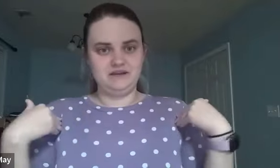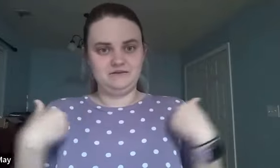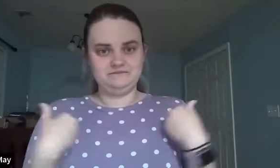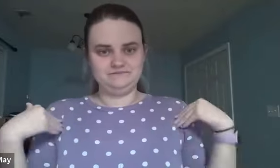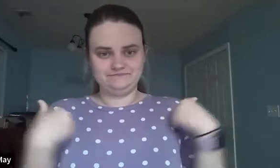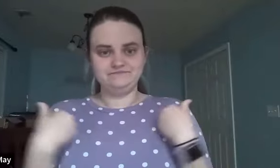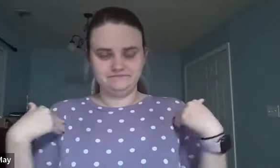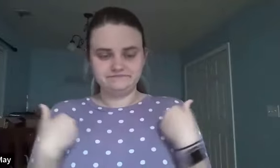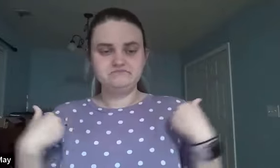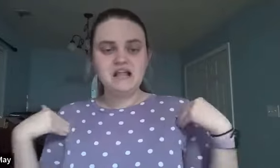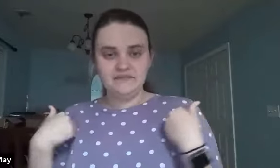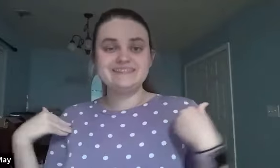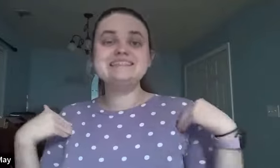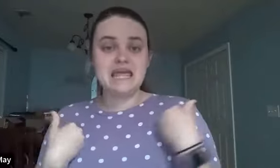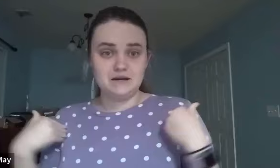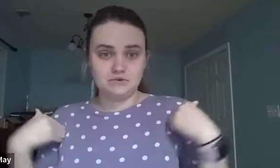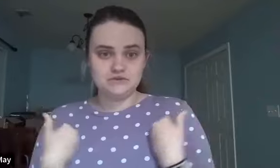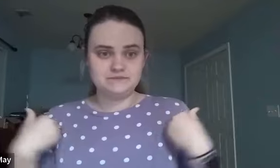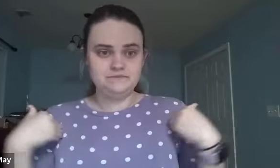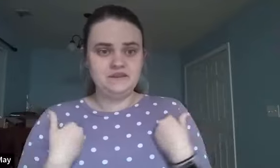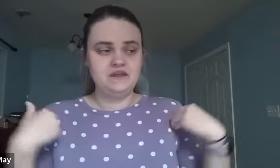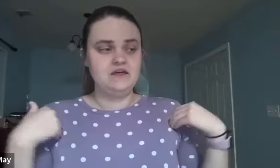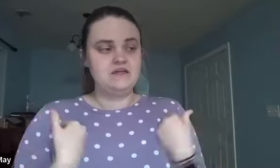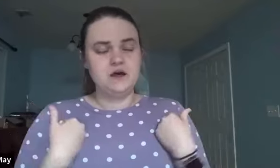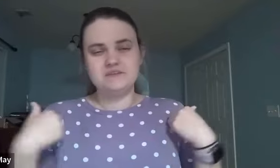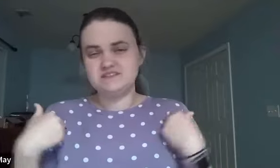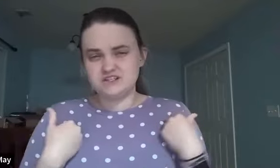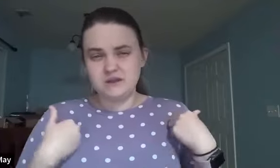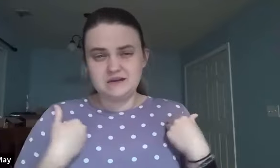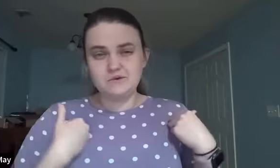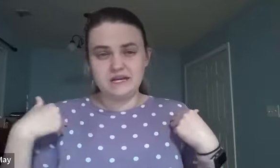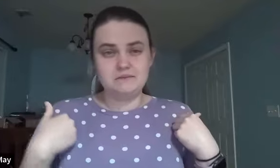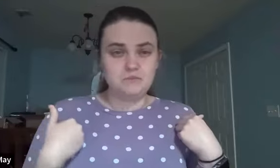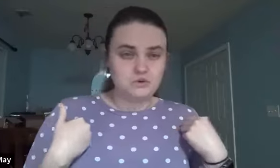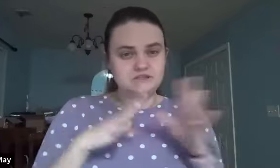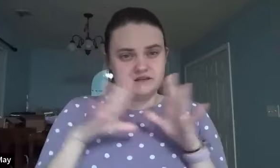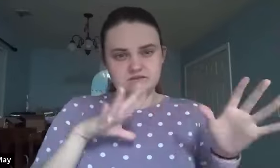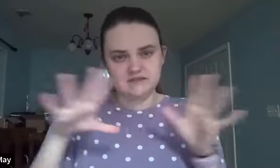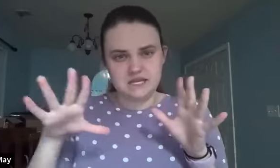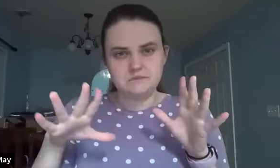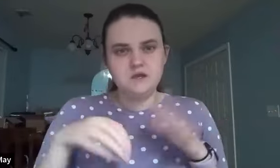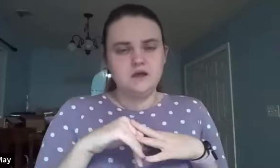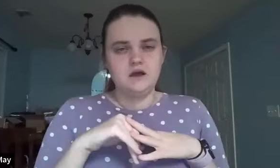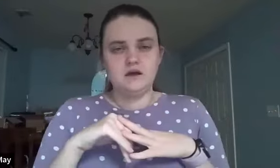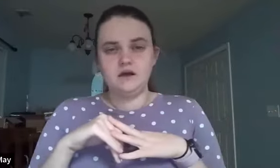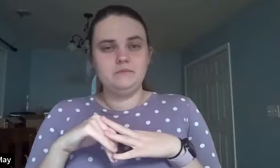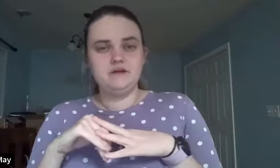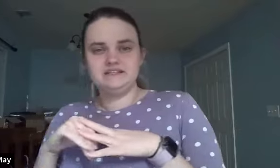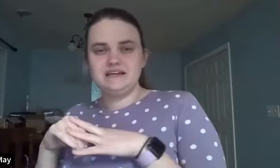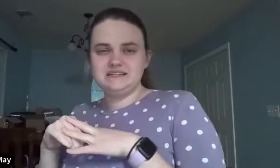here. And this is animals. This is also animal and animals, like the same. To